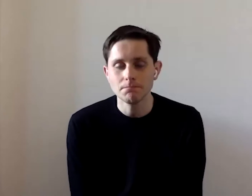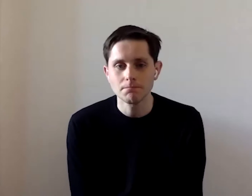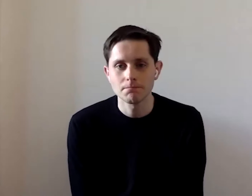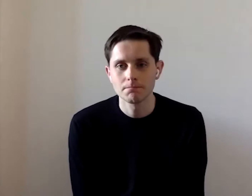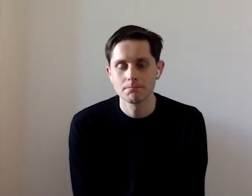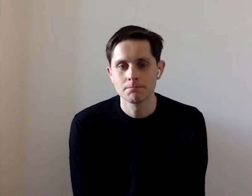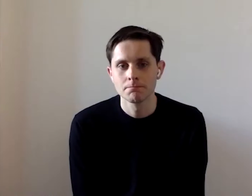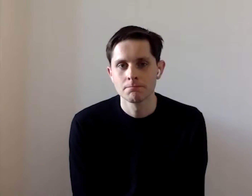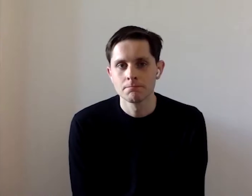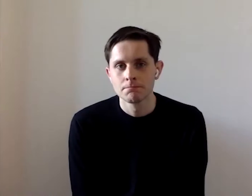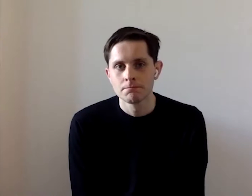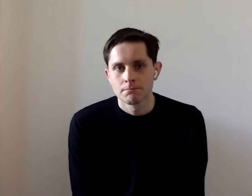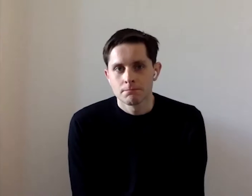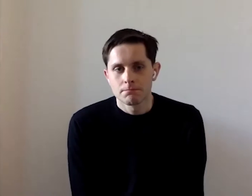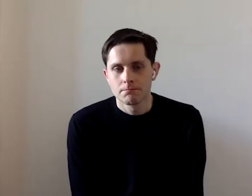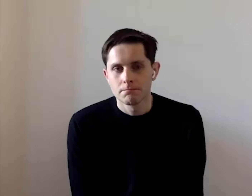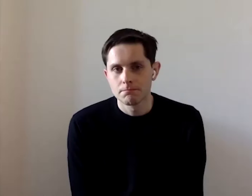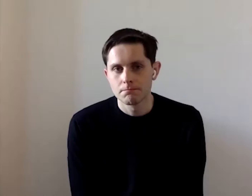not thought about the breadth of the disability community.